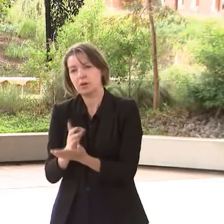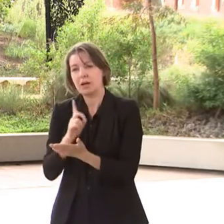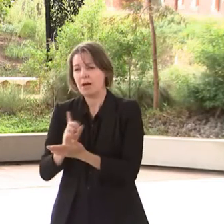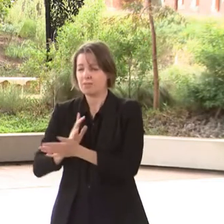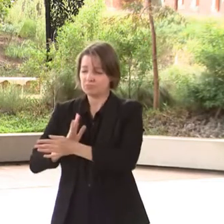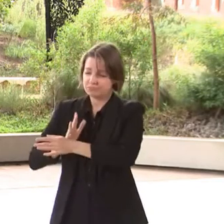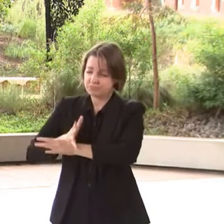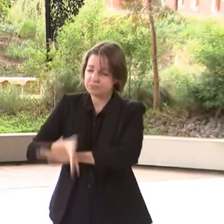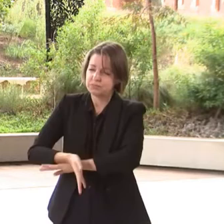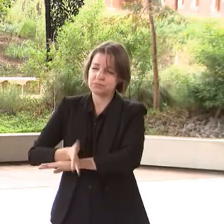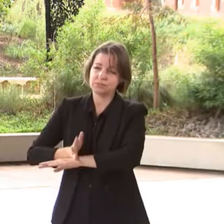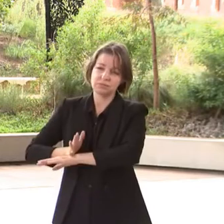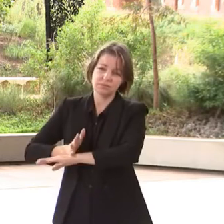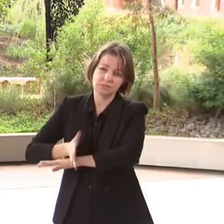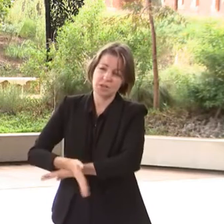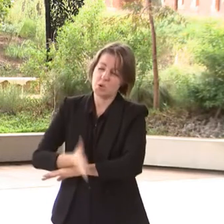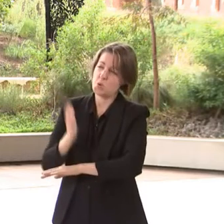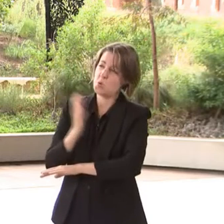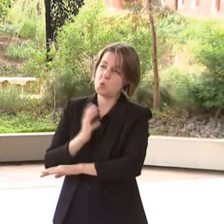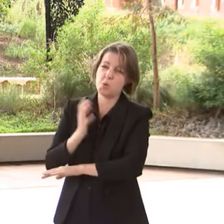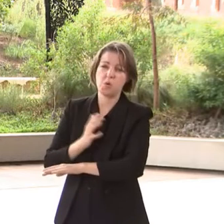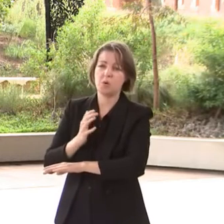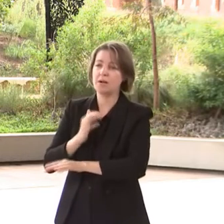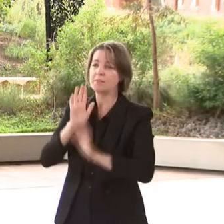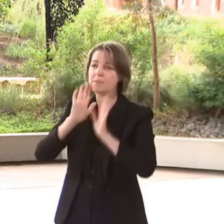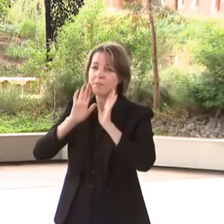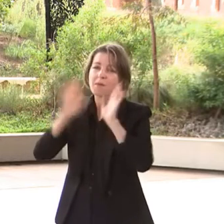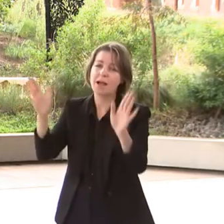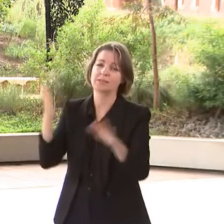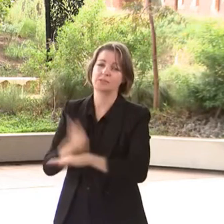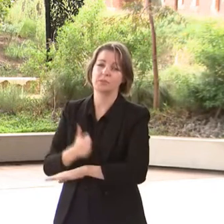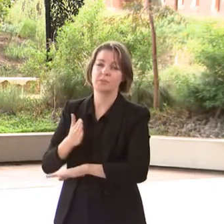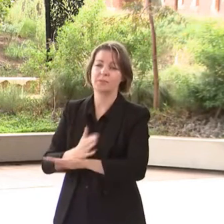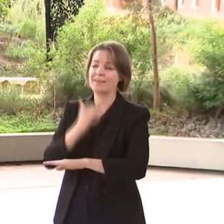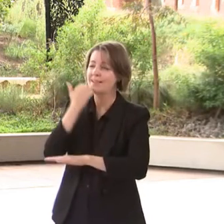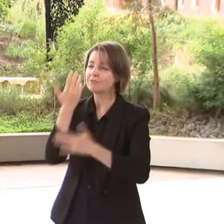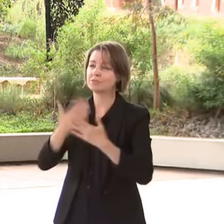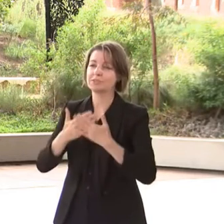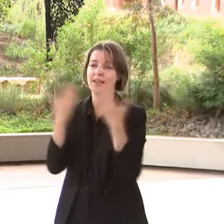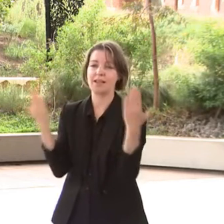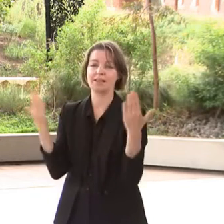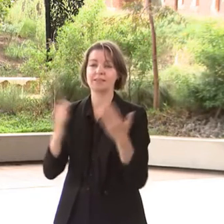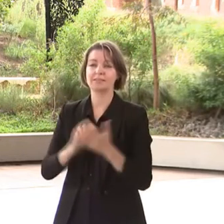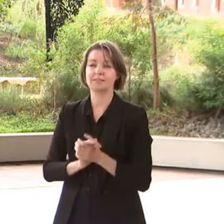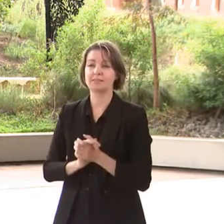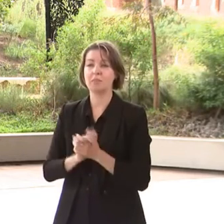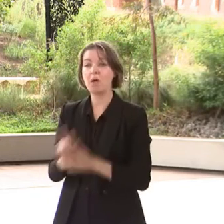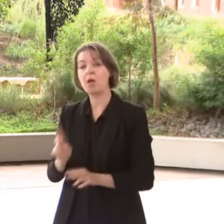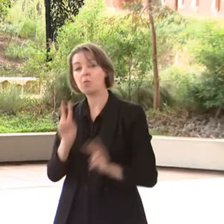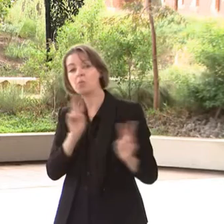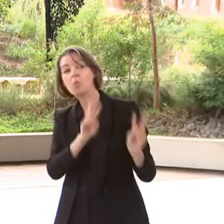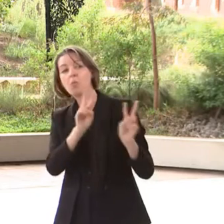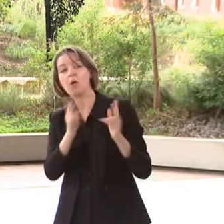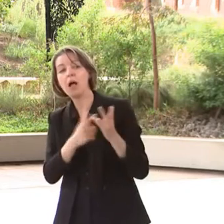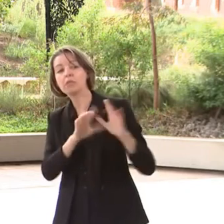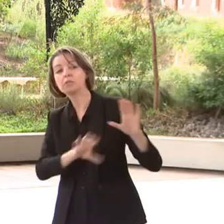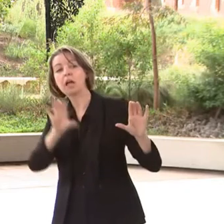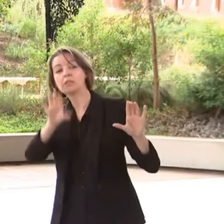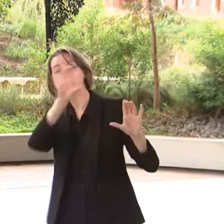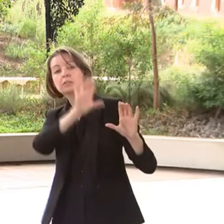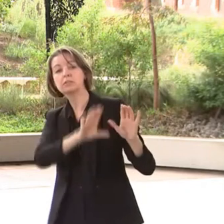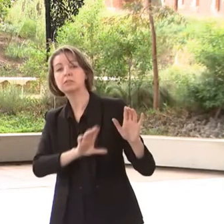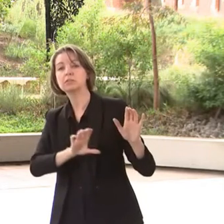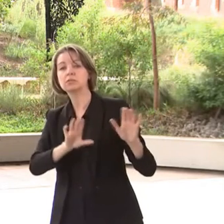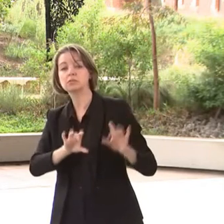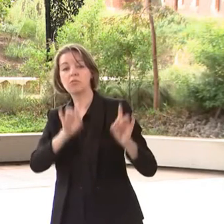are doing an inspiring job every day. The capacity, I look at other states, I look at the health system in